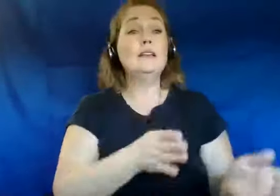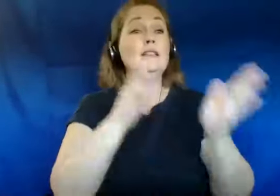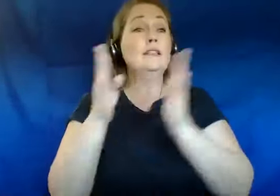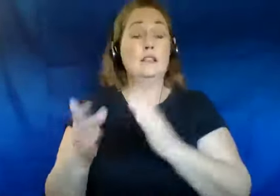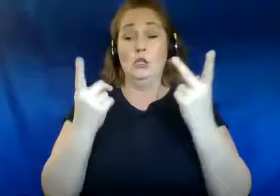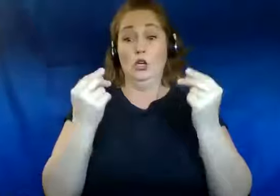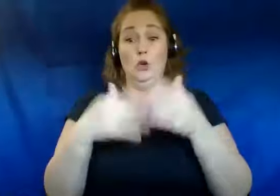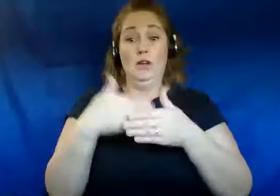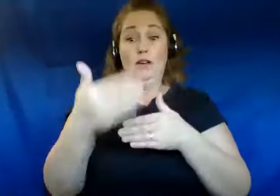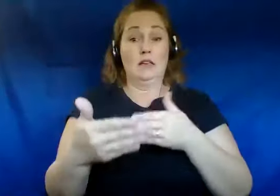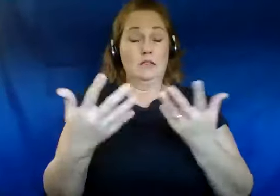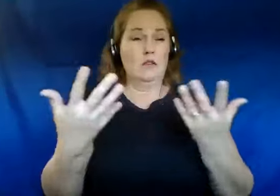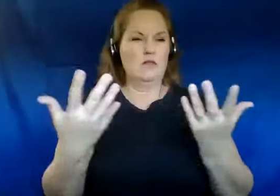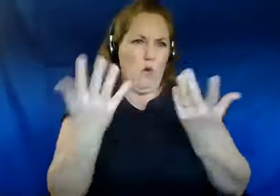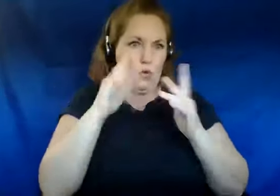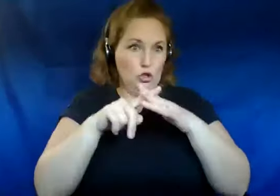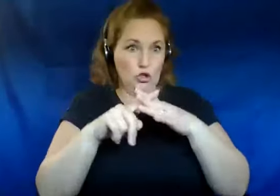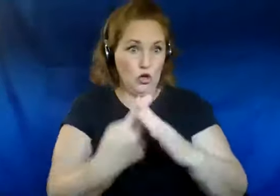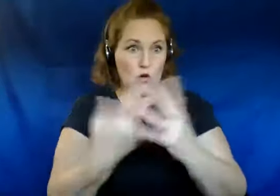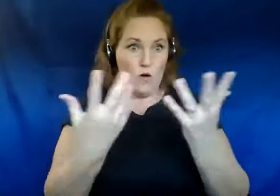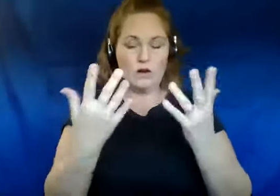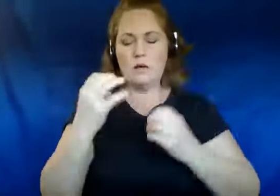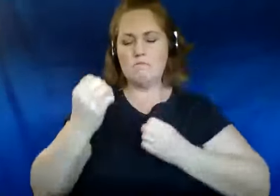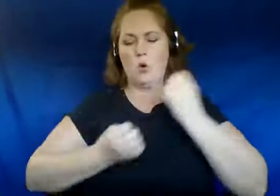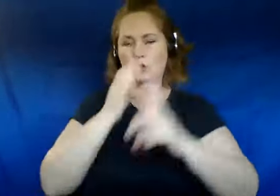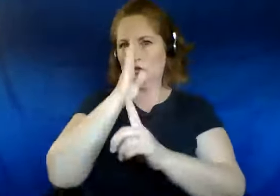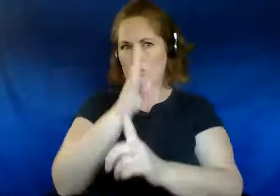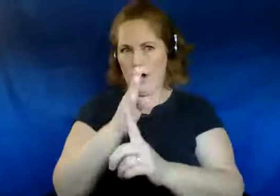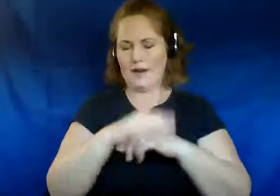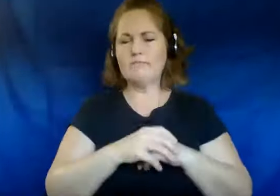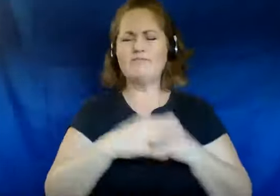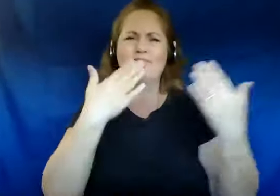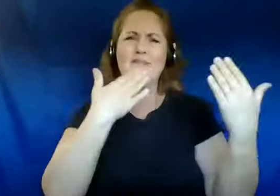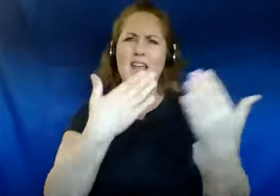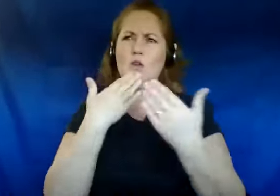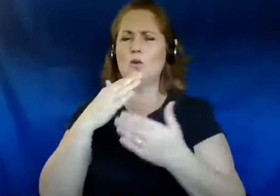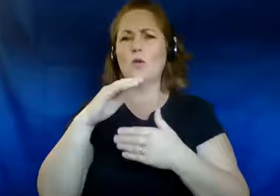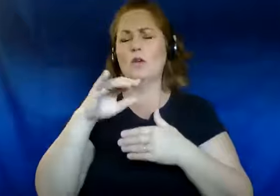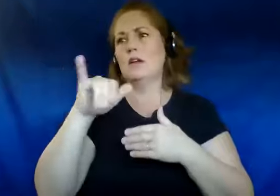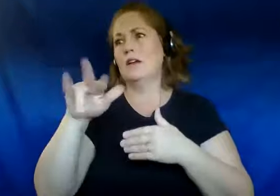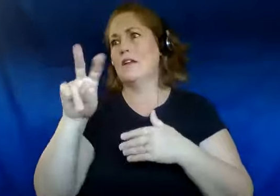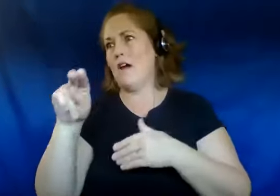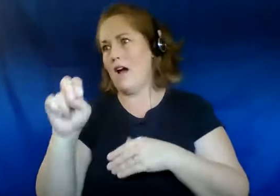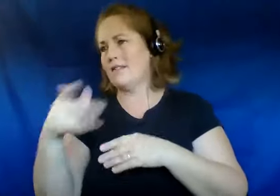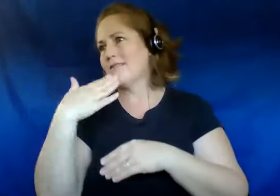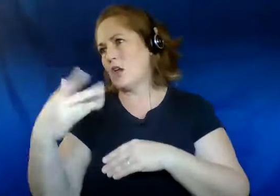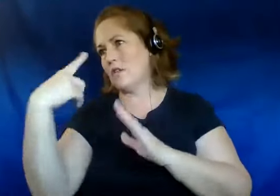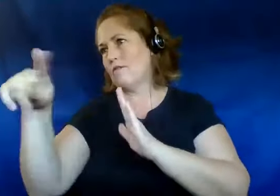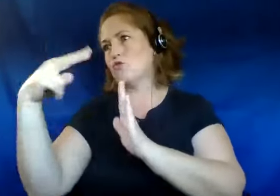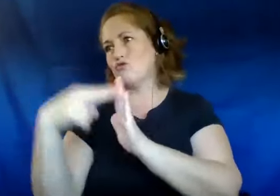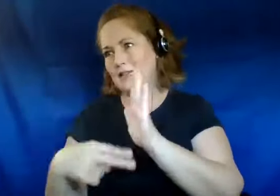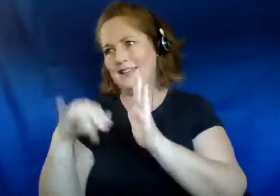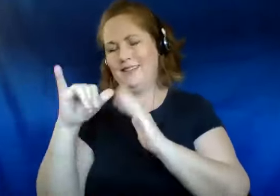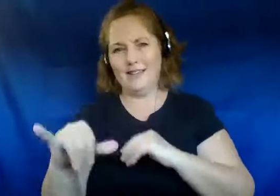is we're going to start emotional sobriety. Thank you so much, Yvonne, for reading it, because I'm